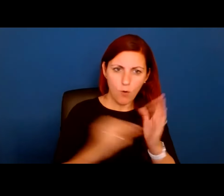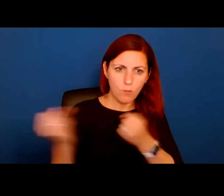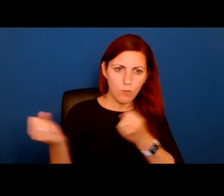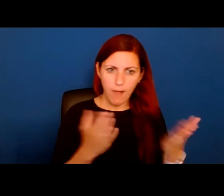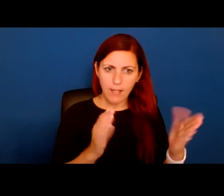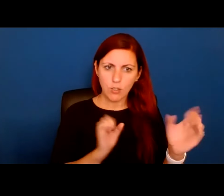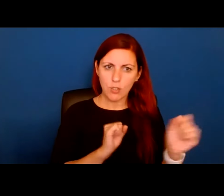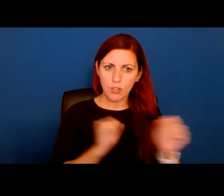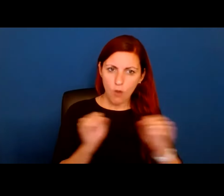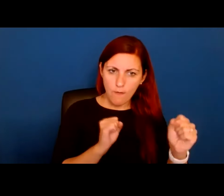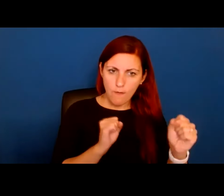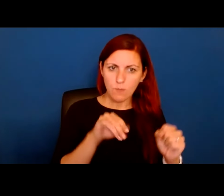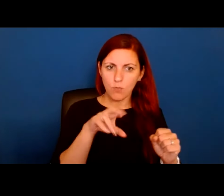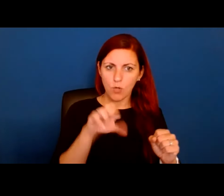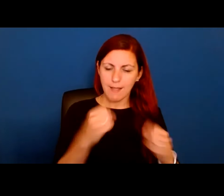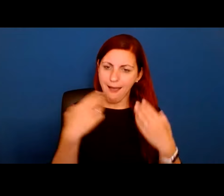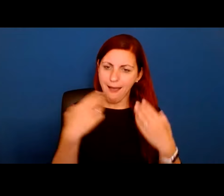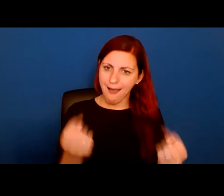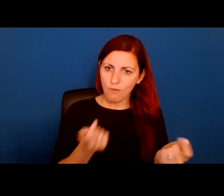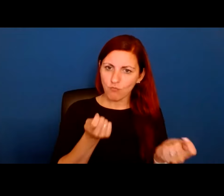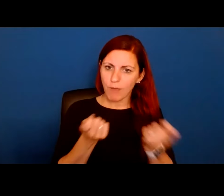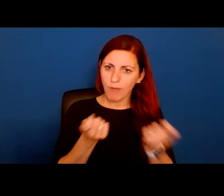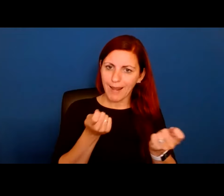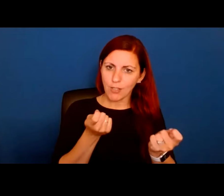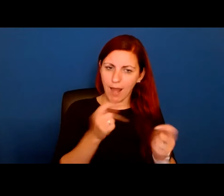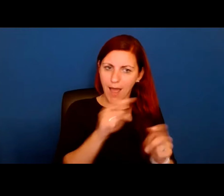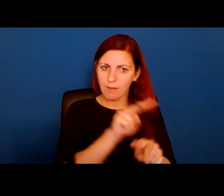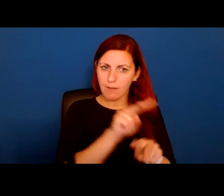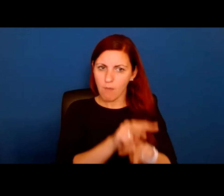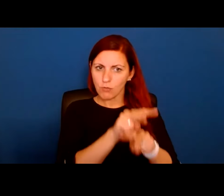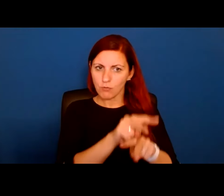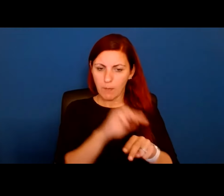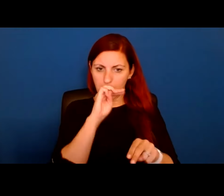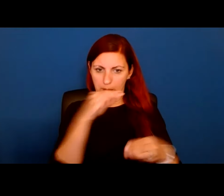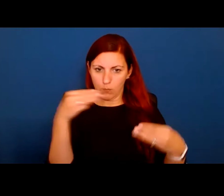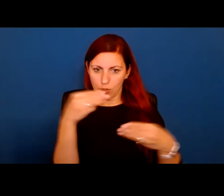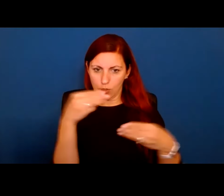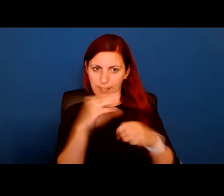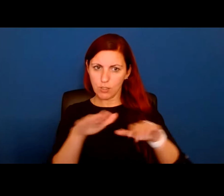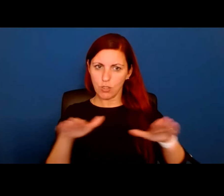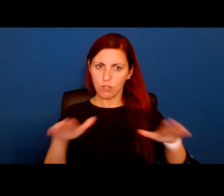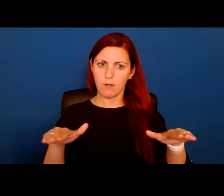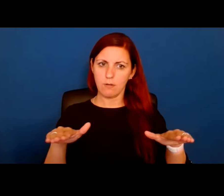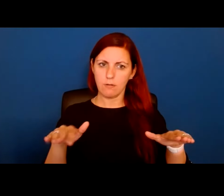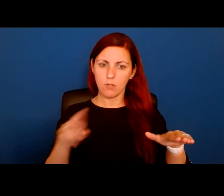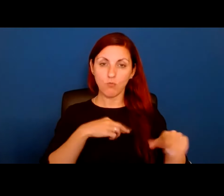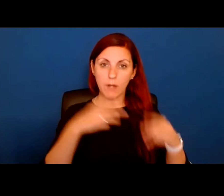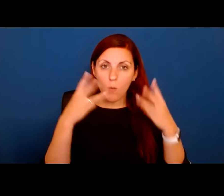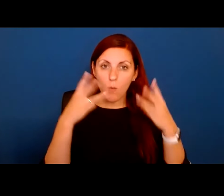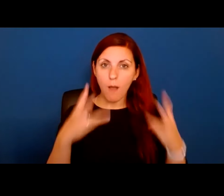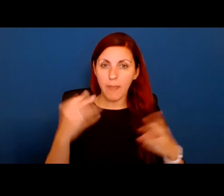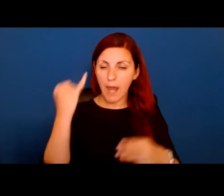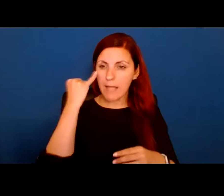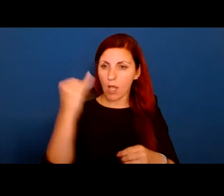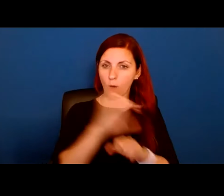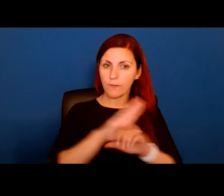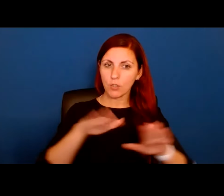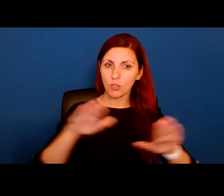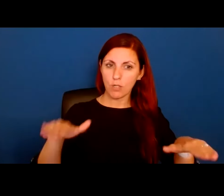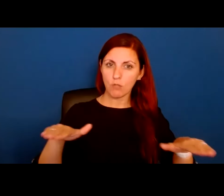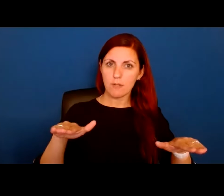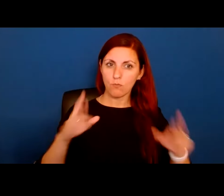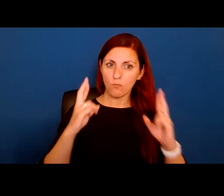and products are subject to regulation and oversight, which protects children's rights. So we want to really put the concept of children's rights to the heart of